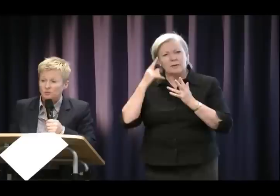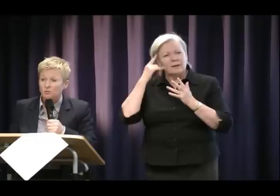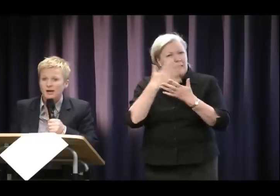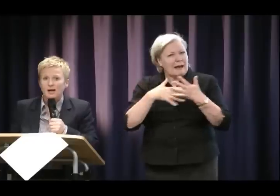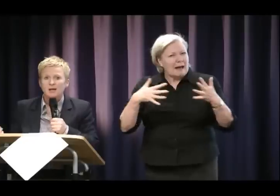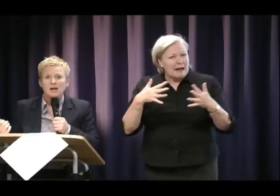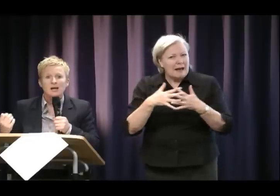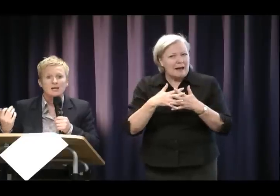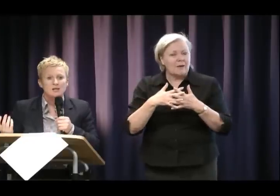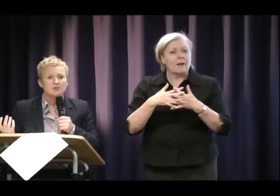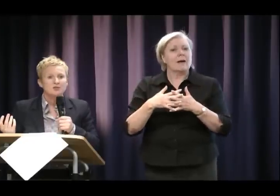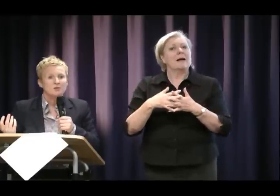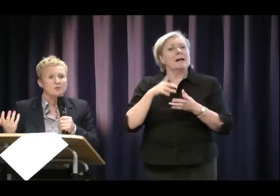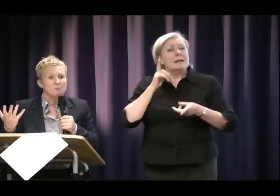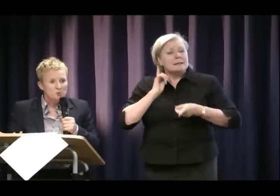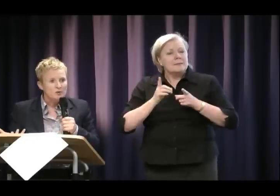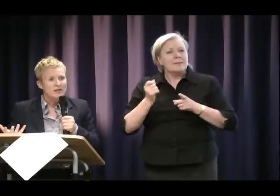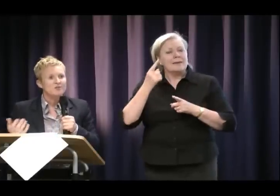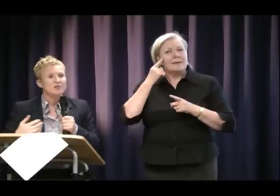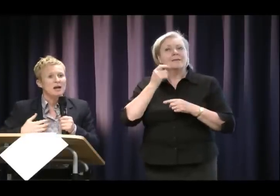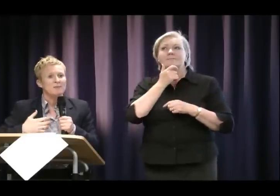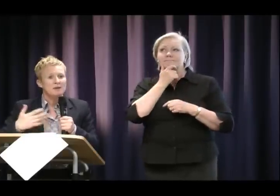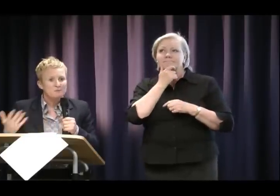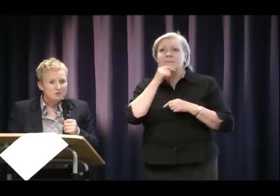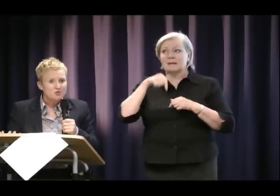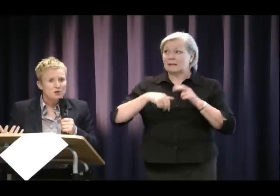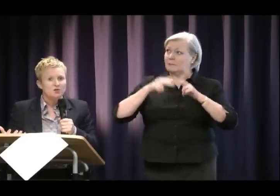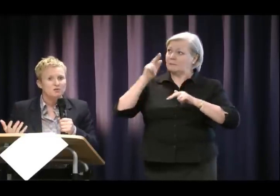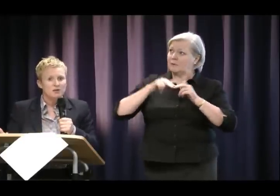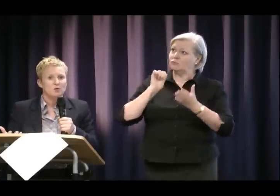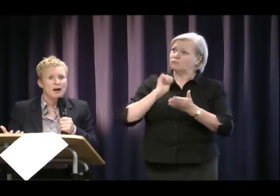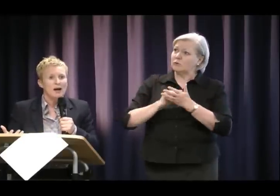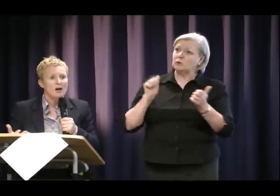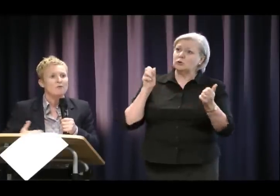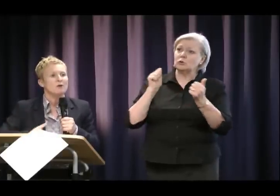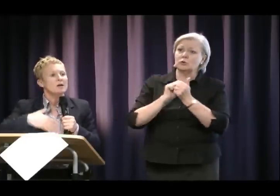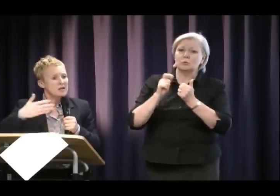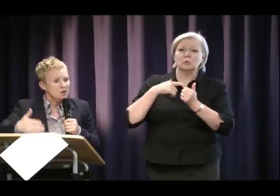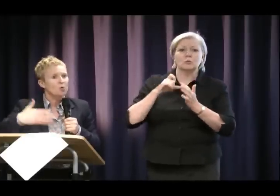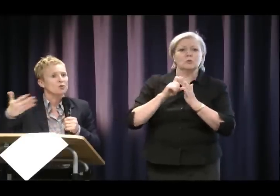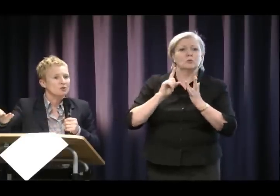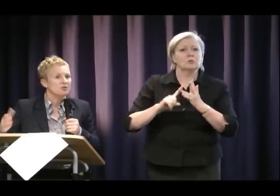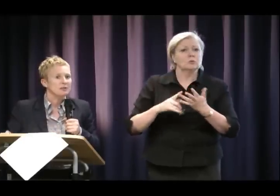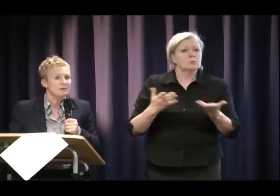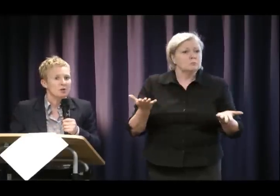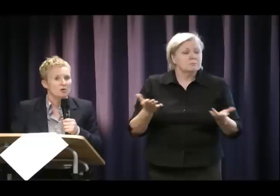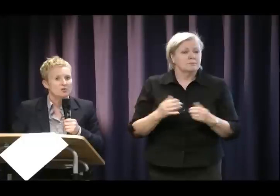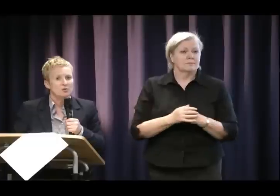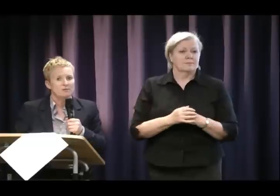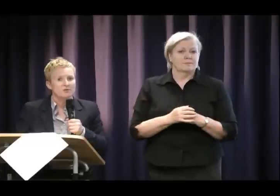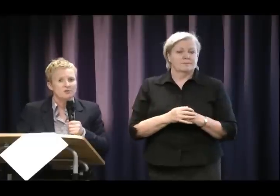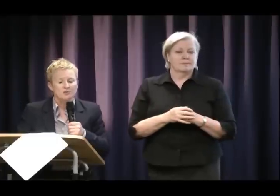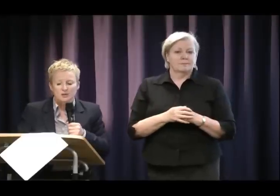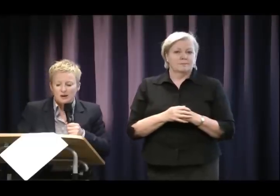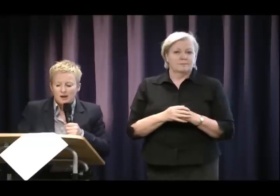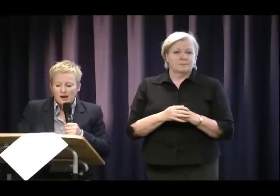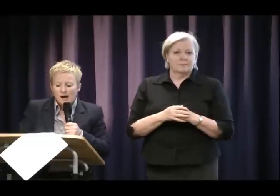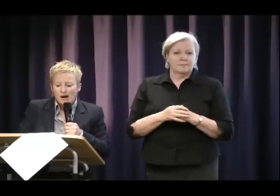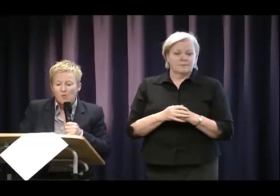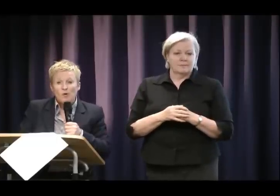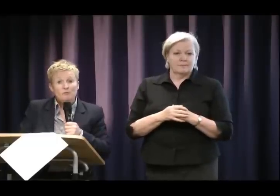you need to look at is the buildings and the infrastructure that you have in order to deliver those